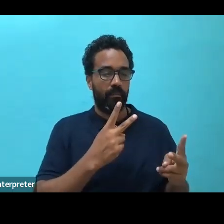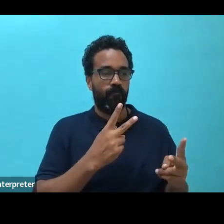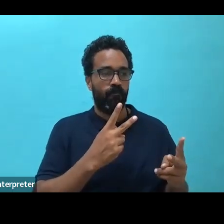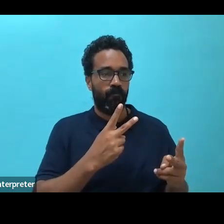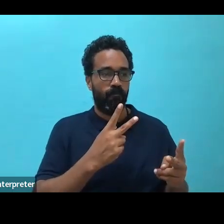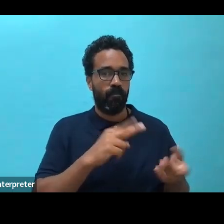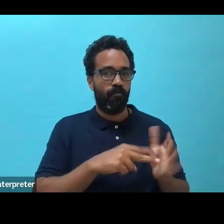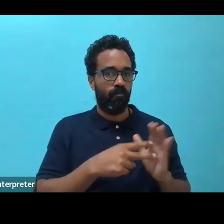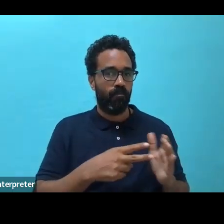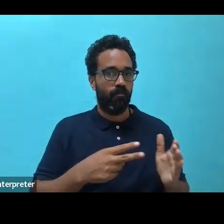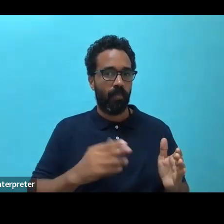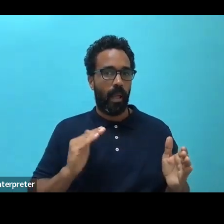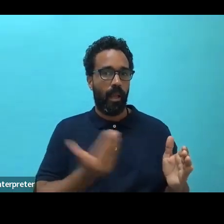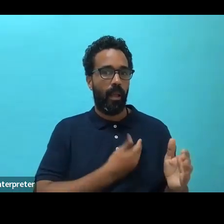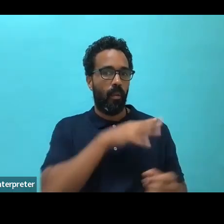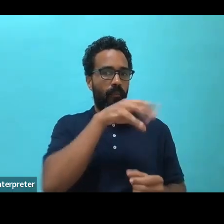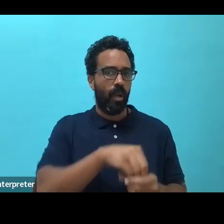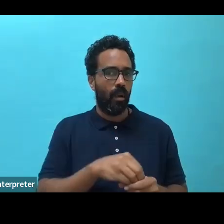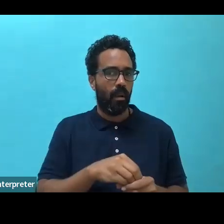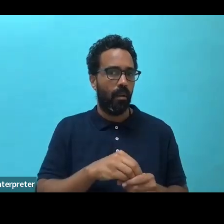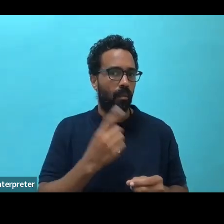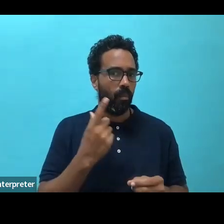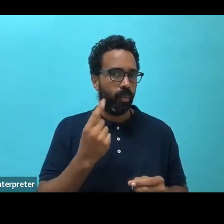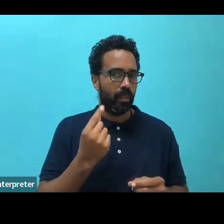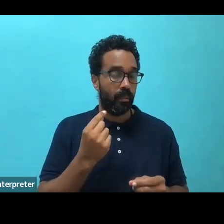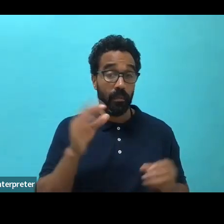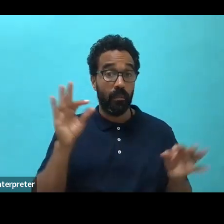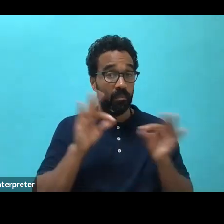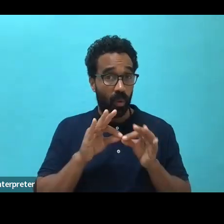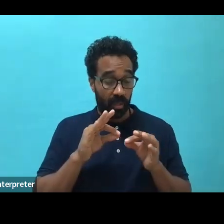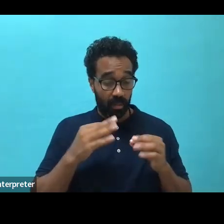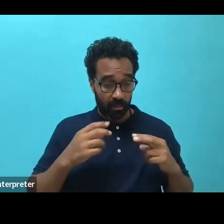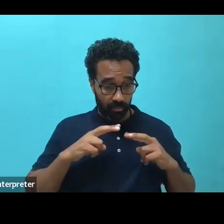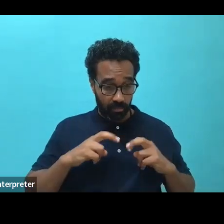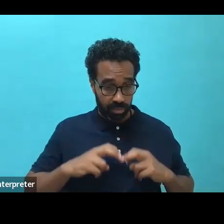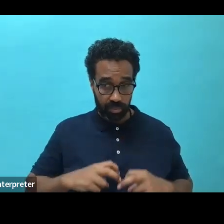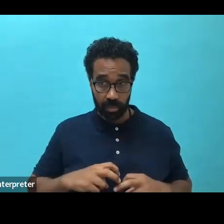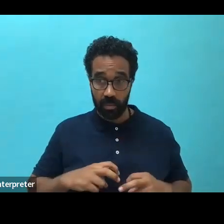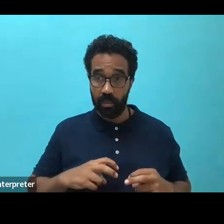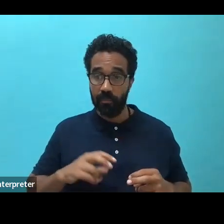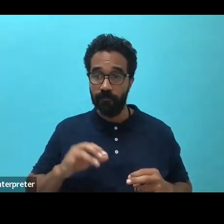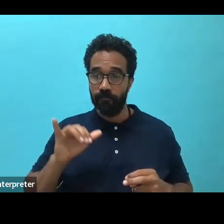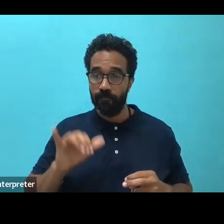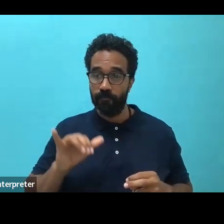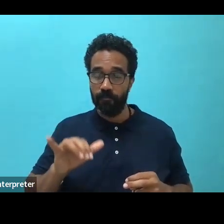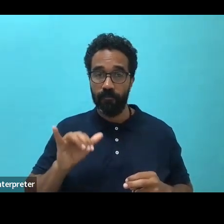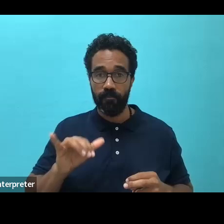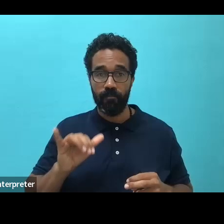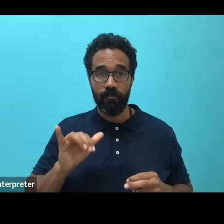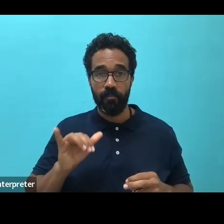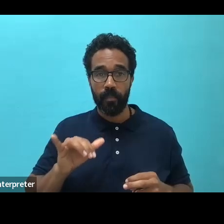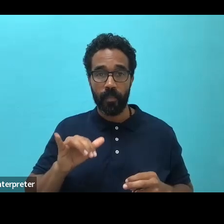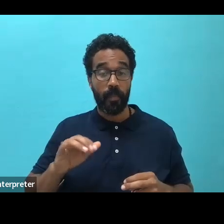fit? And we realized even then, despite efforts of being diverse, of being committed to it, we really weren't